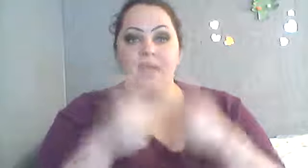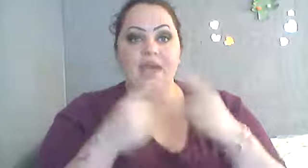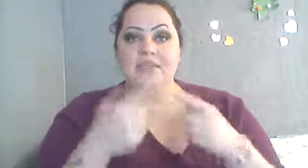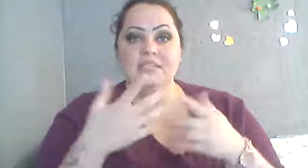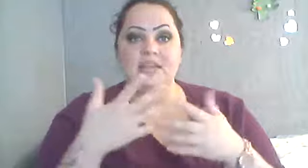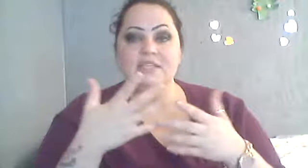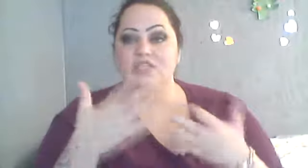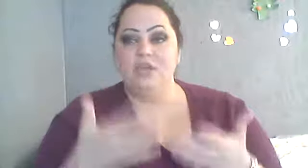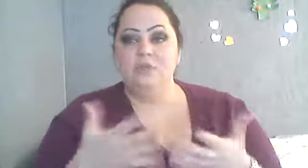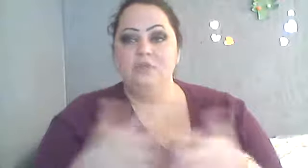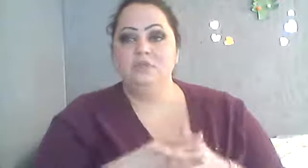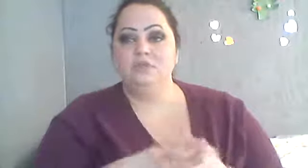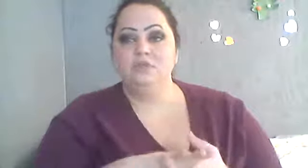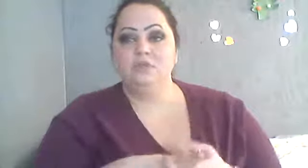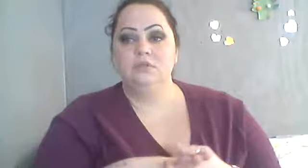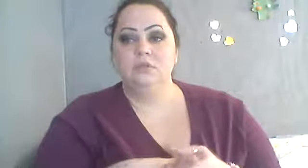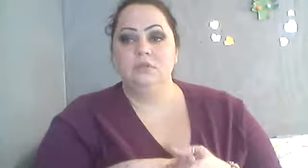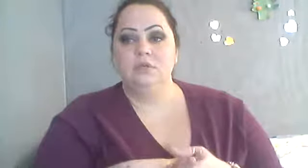Any signs in general?